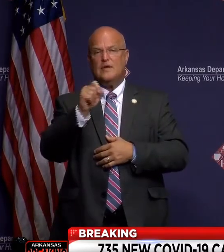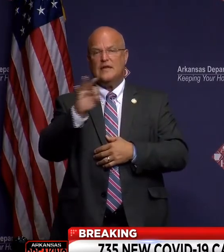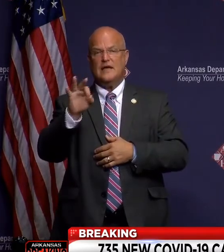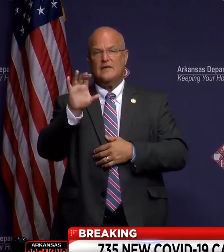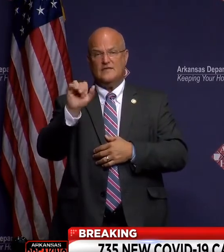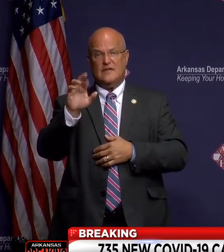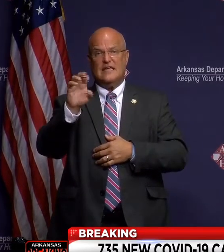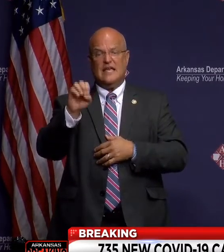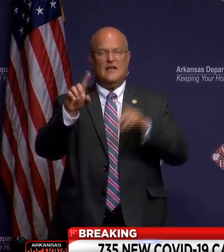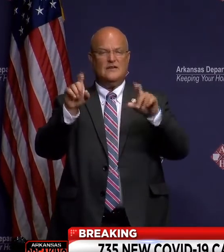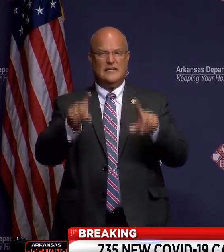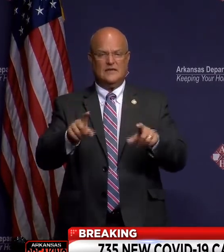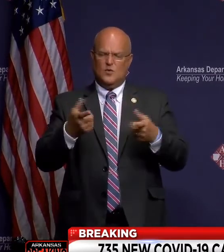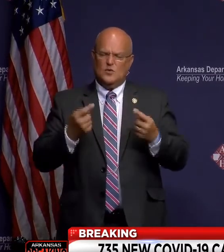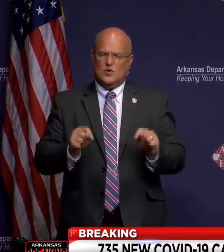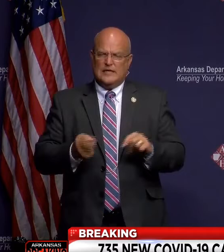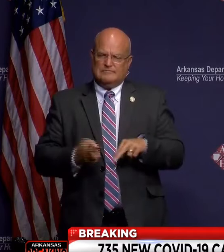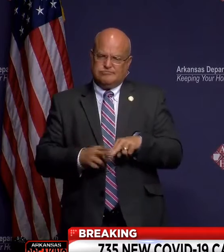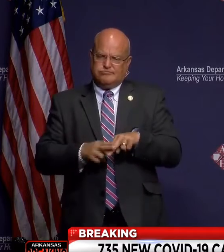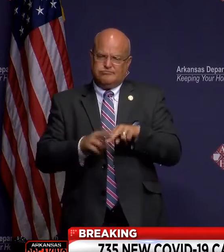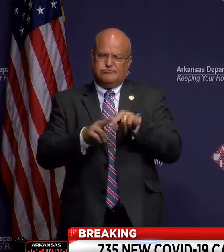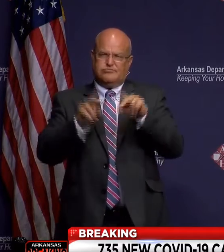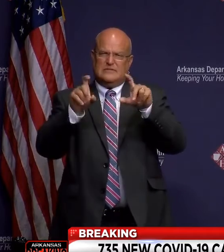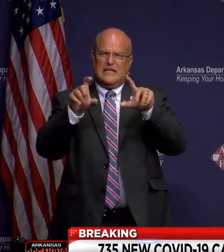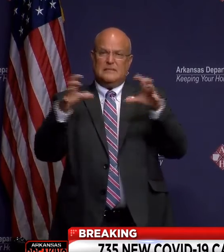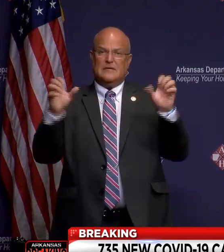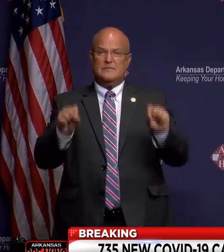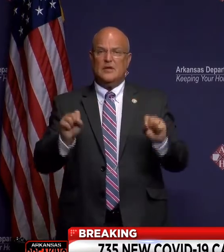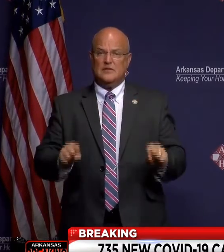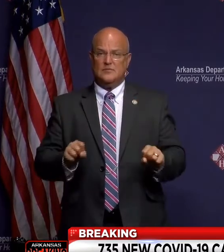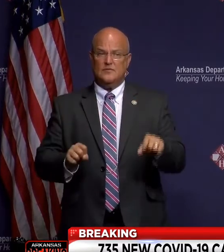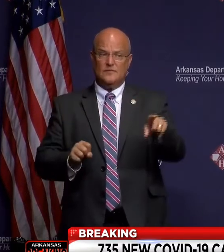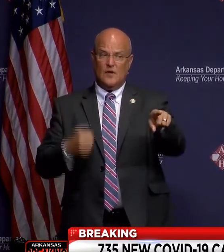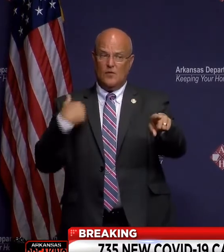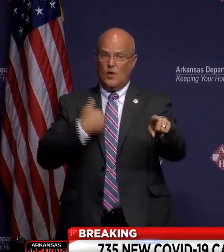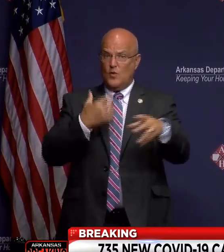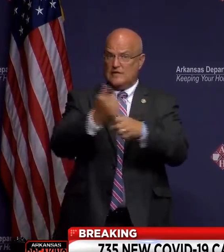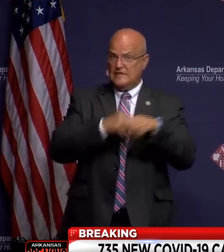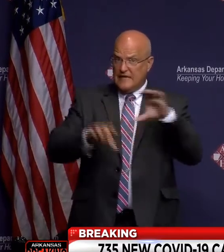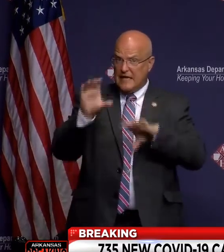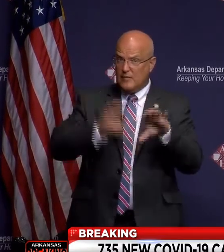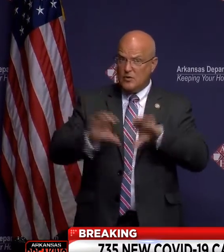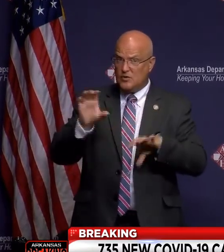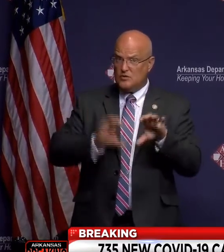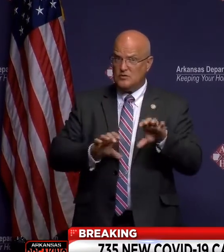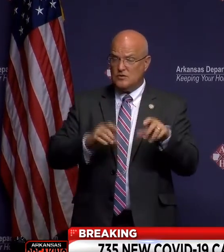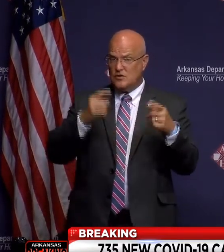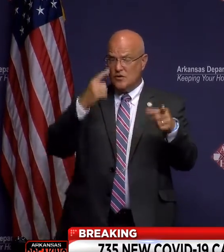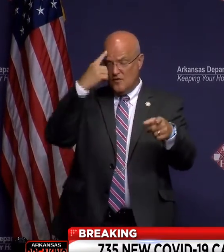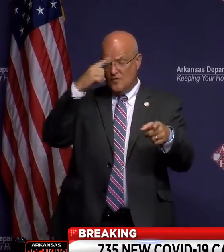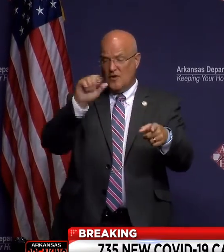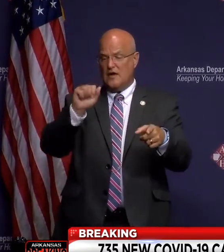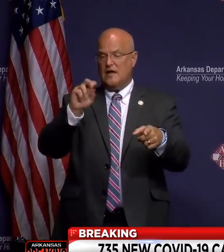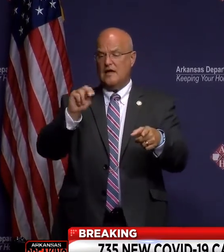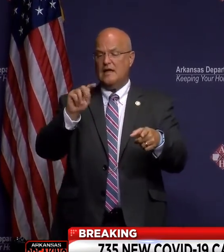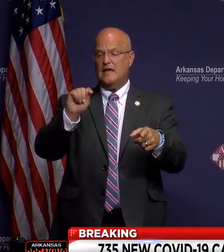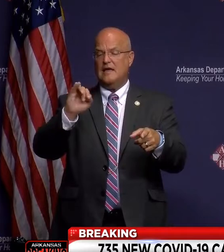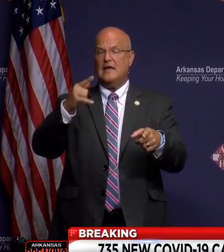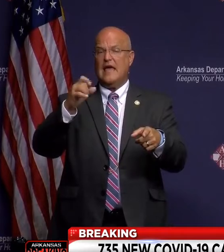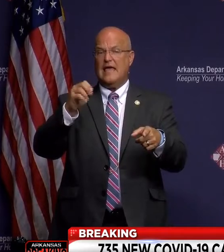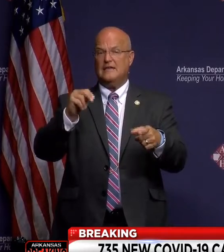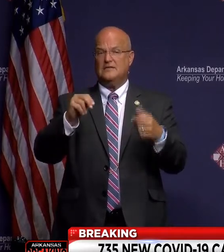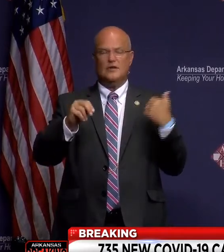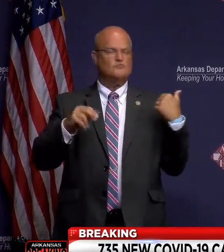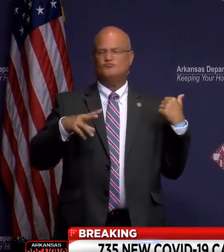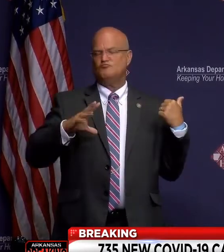ramp up the testing as much as possible. Have we received the reagents for that? For which one? Antigen? No, we have not yet received